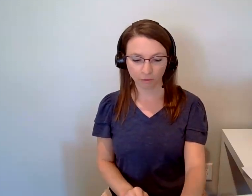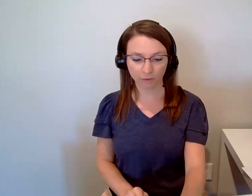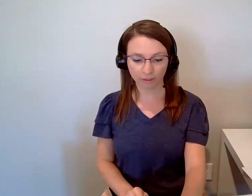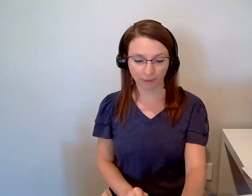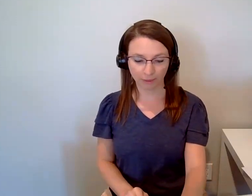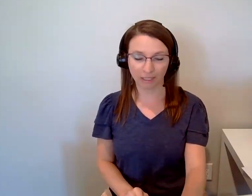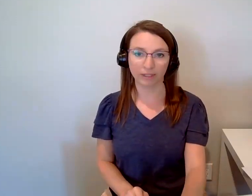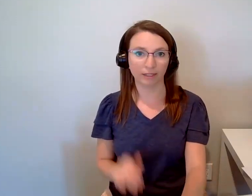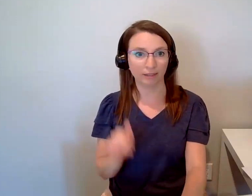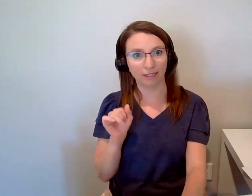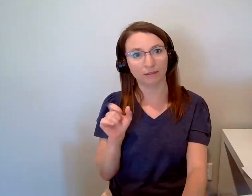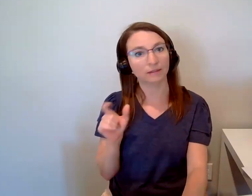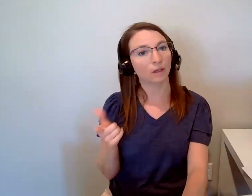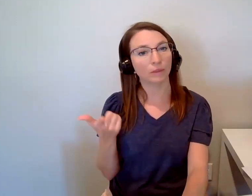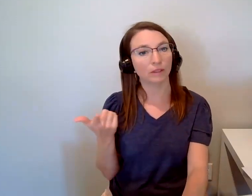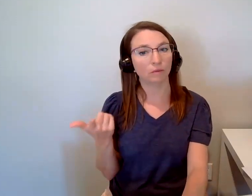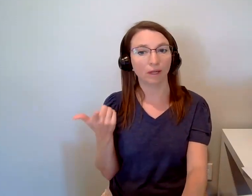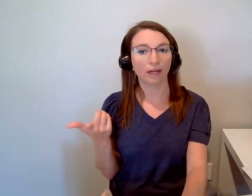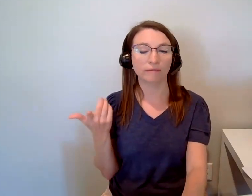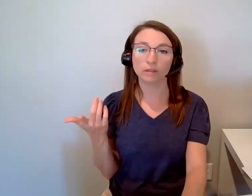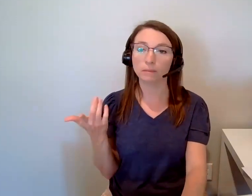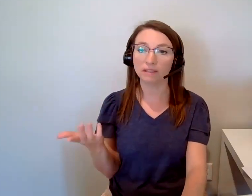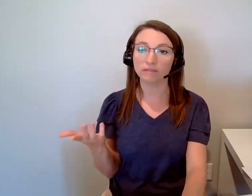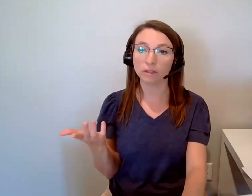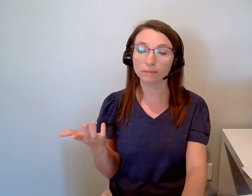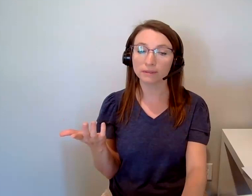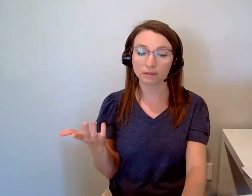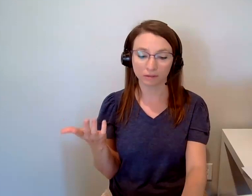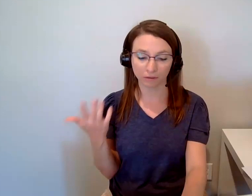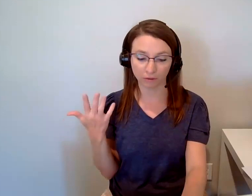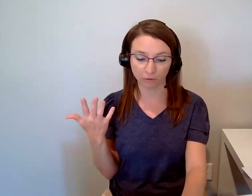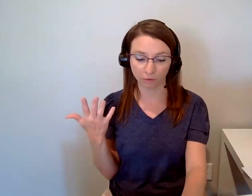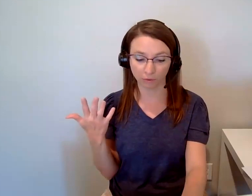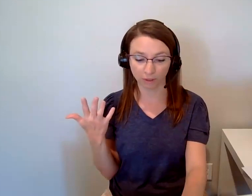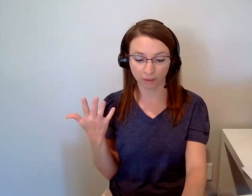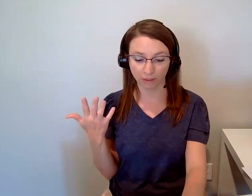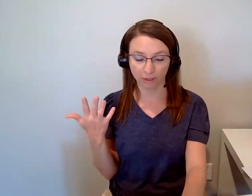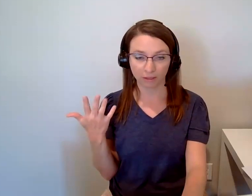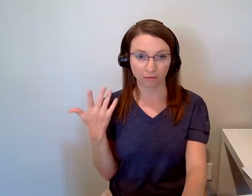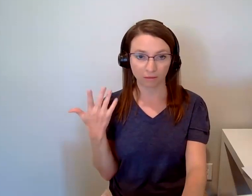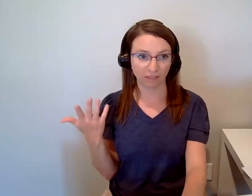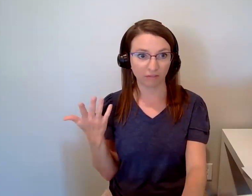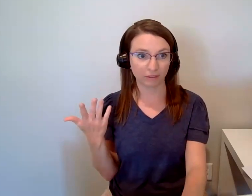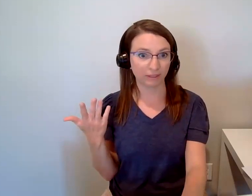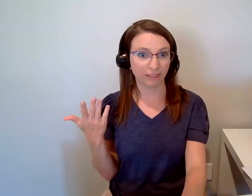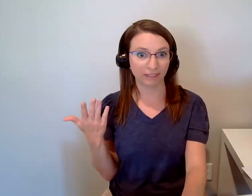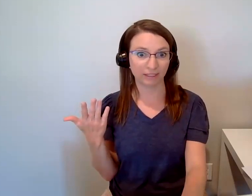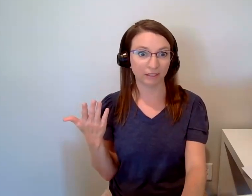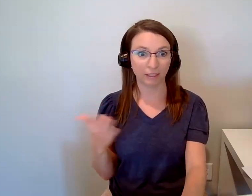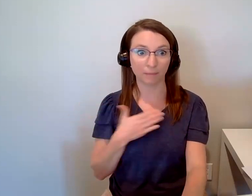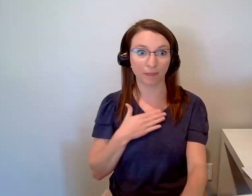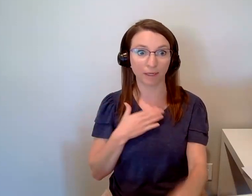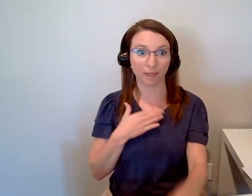I also want to point out that in ASL, we do not have to be verbs. So you may have noticed that I did not say my